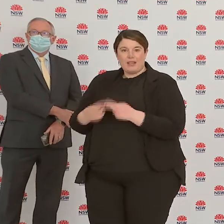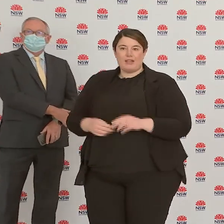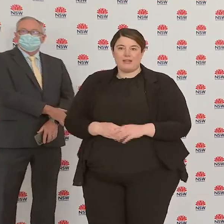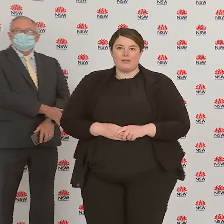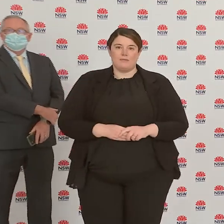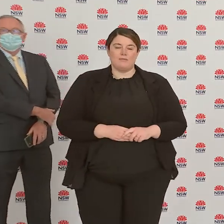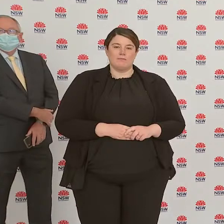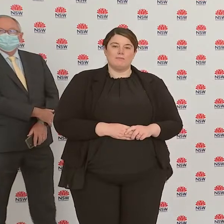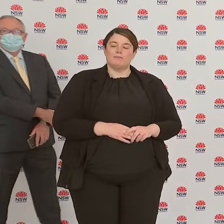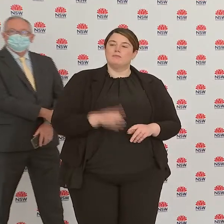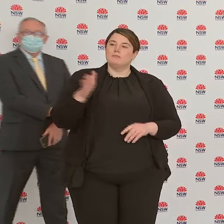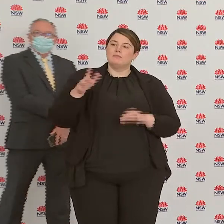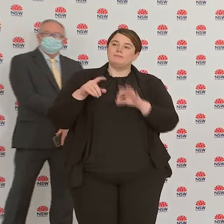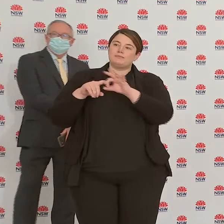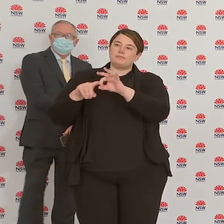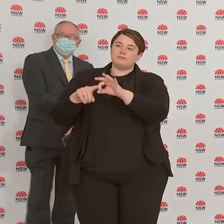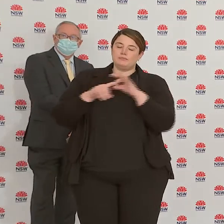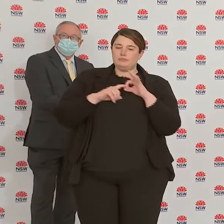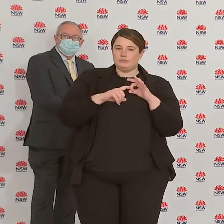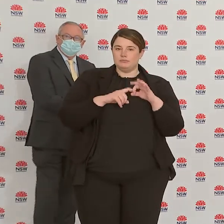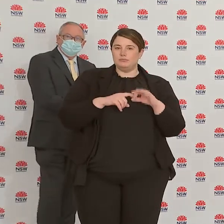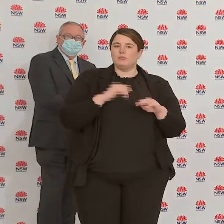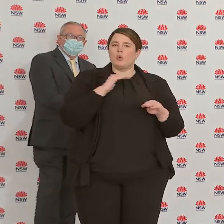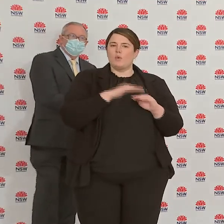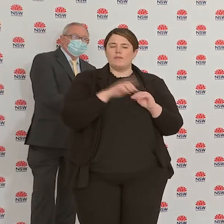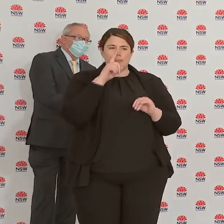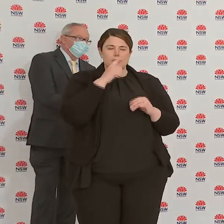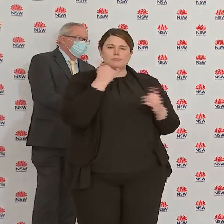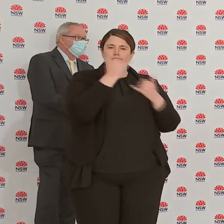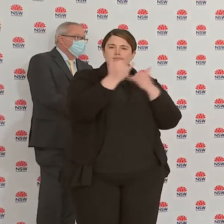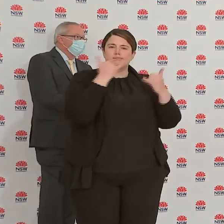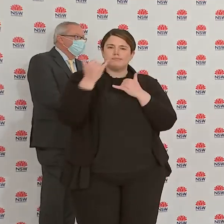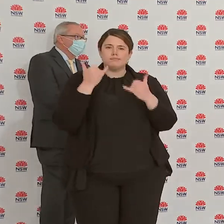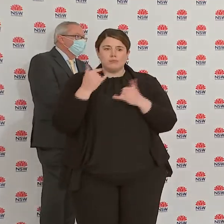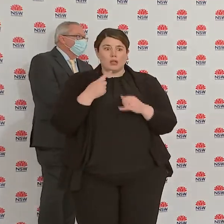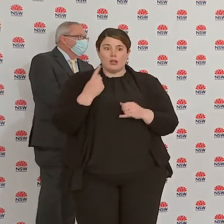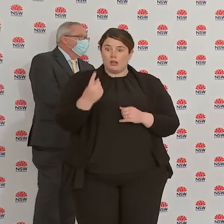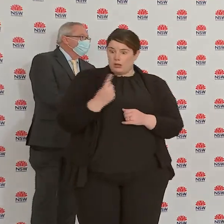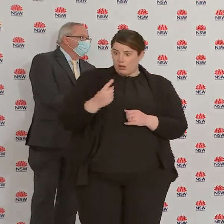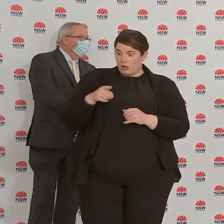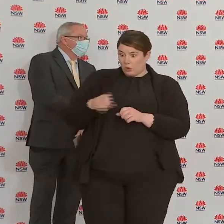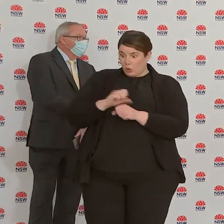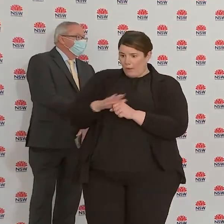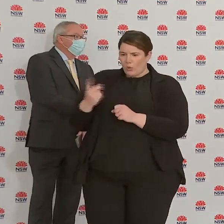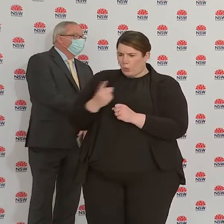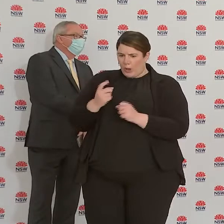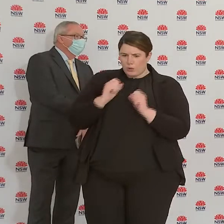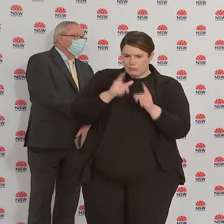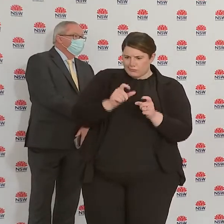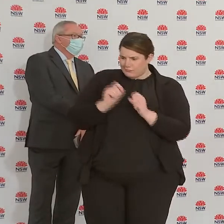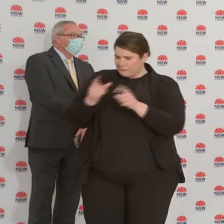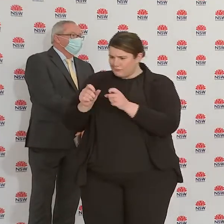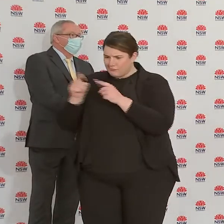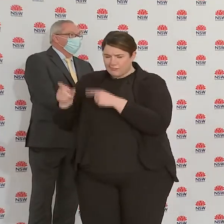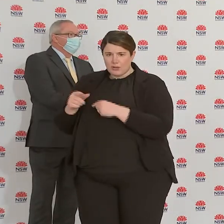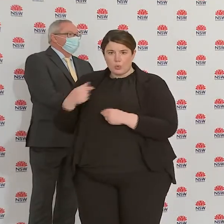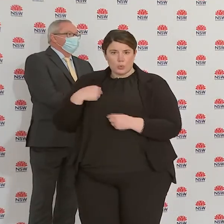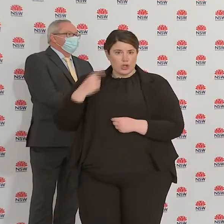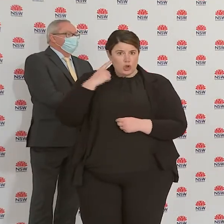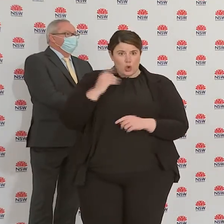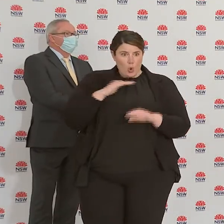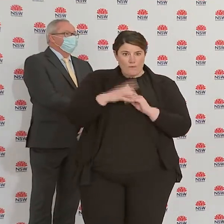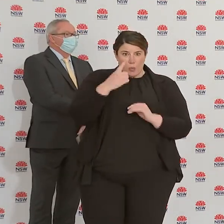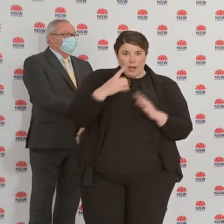confident are you that contact tracers are getting to close contacts in a timely way? We've been told it's taking perhaps a week to get to close contacts